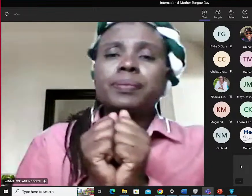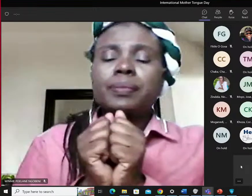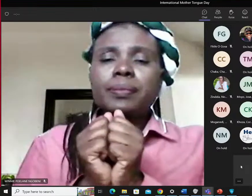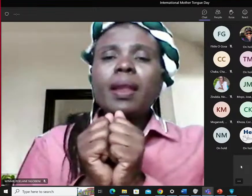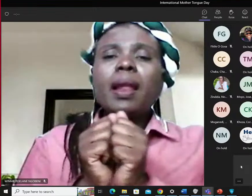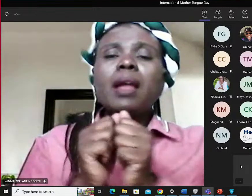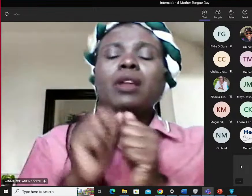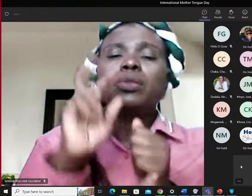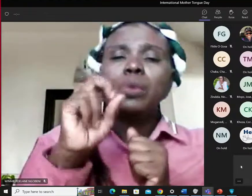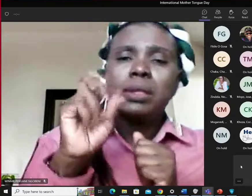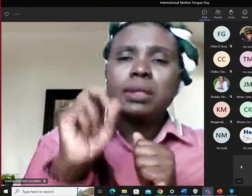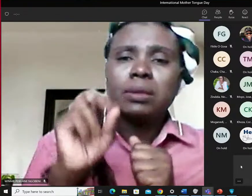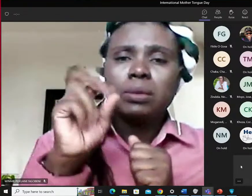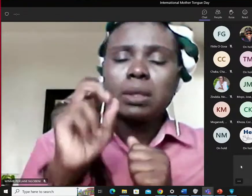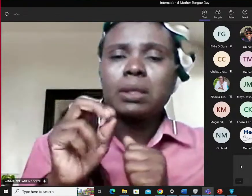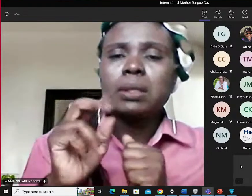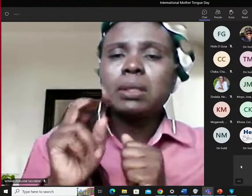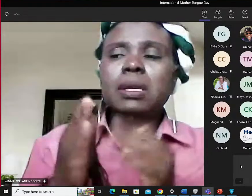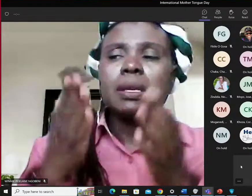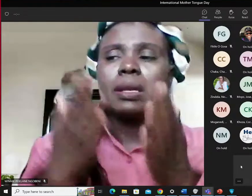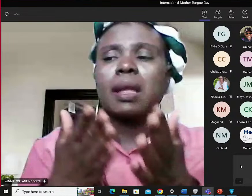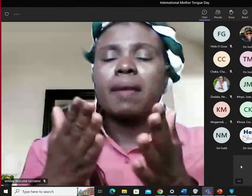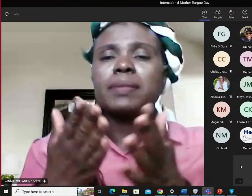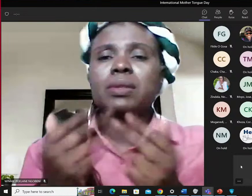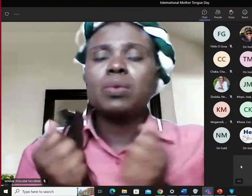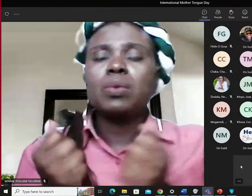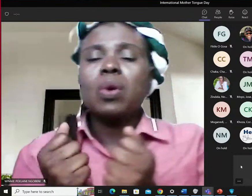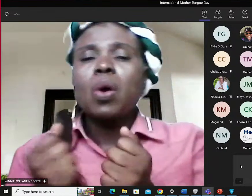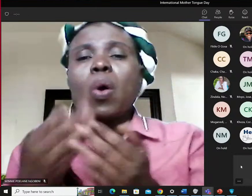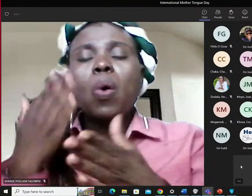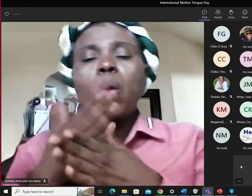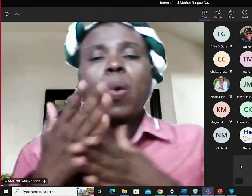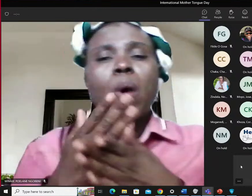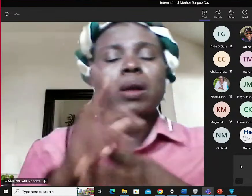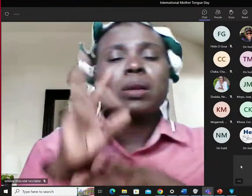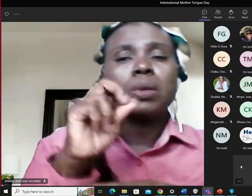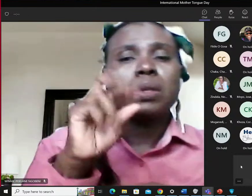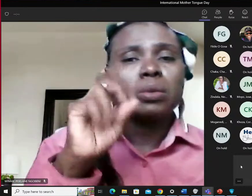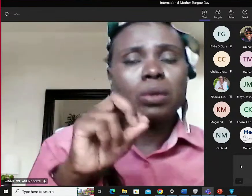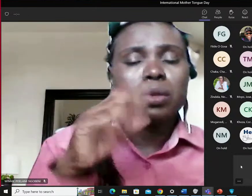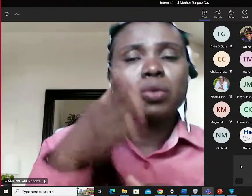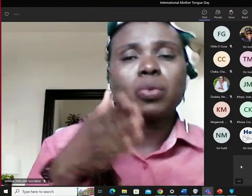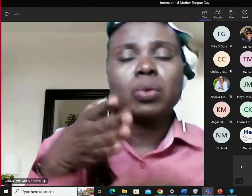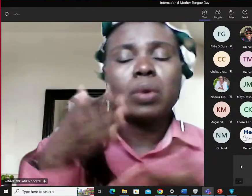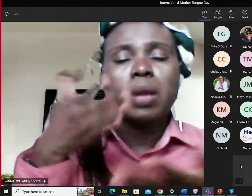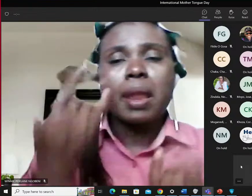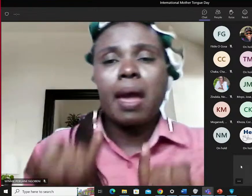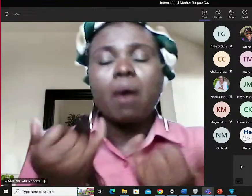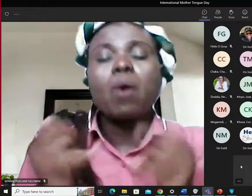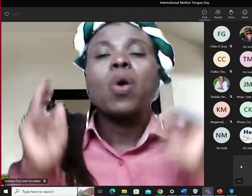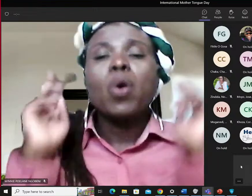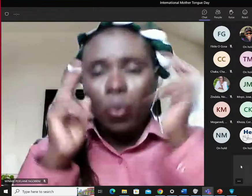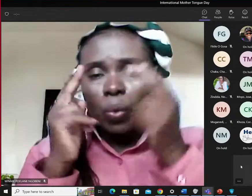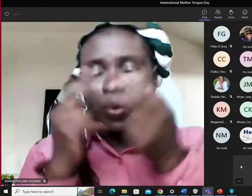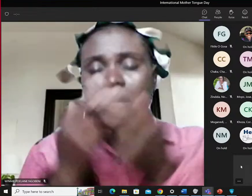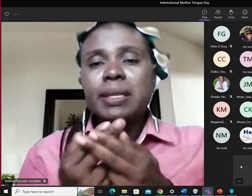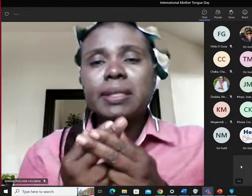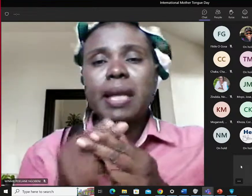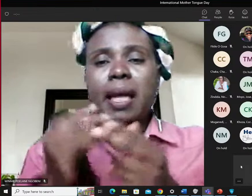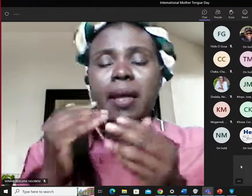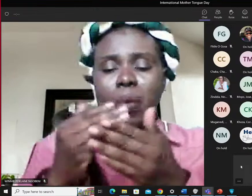into effect in 2022. So which means, as UNISA, we are a year behind,